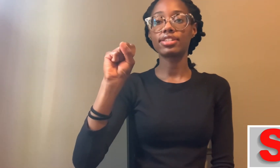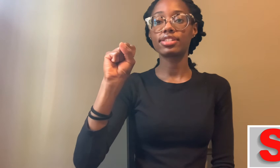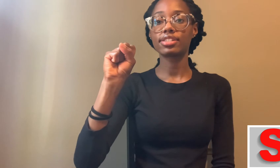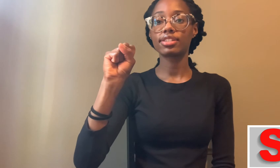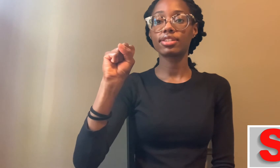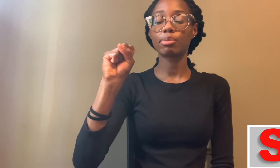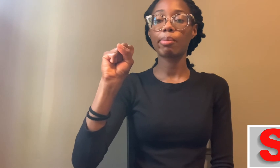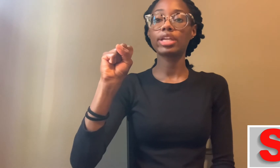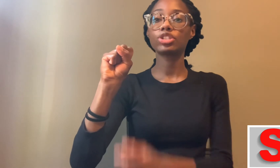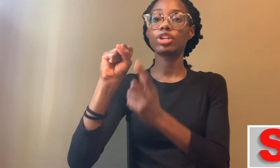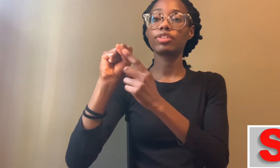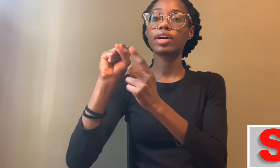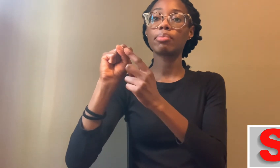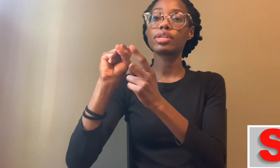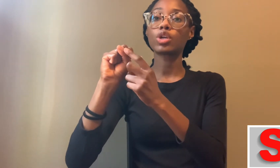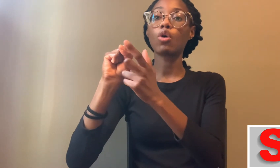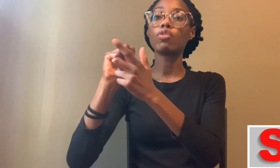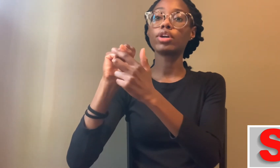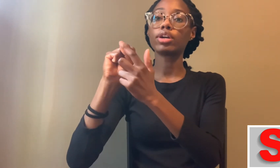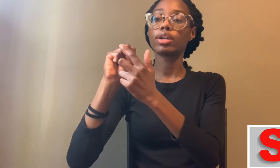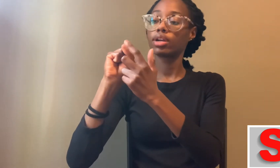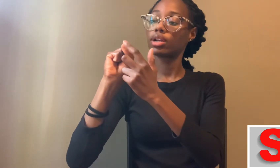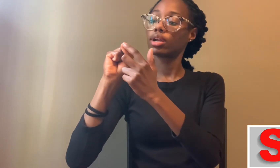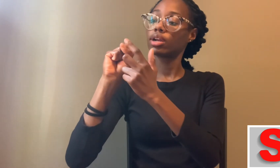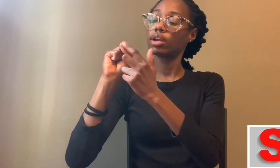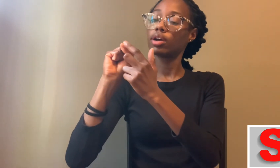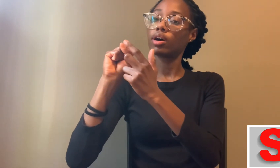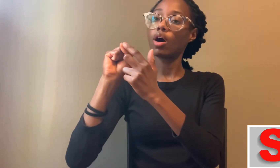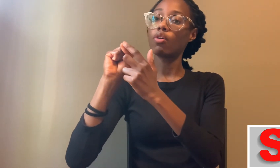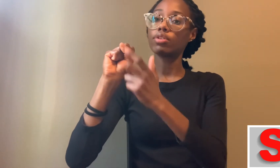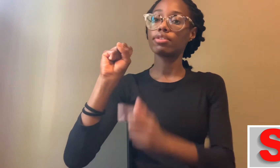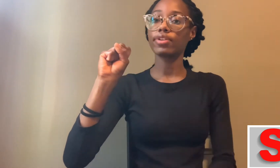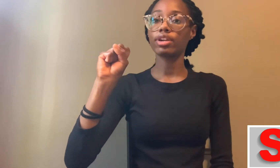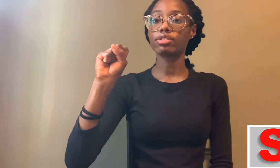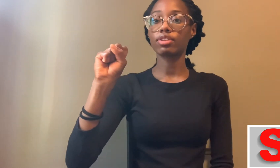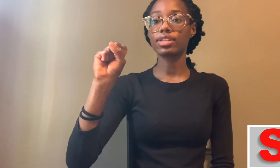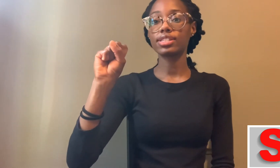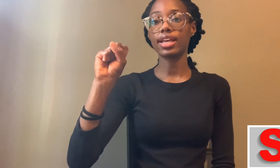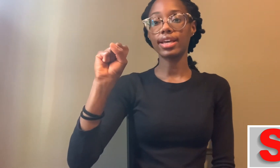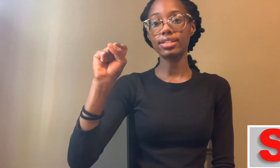fist, but make sure your thumb is over the finger. So this is S.